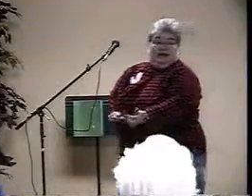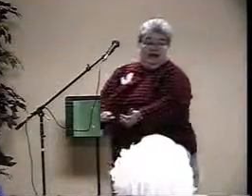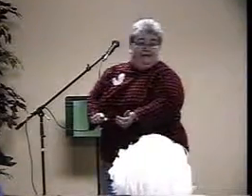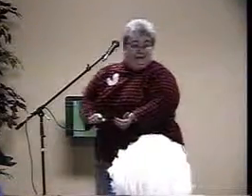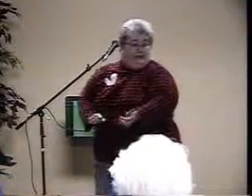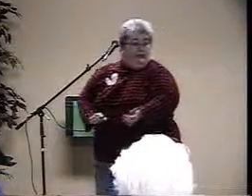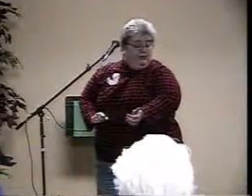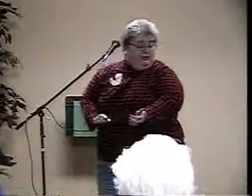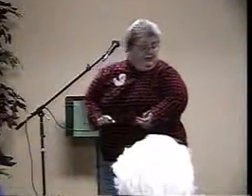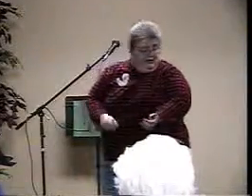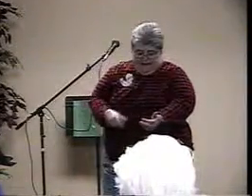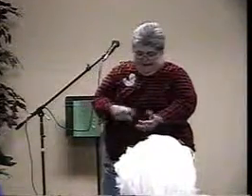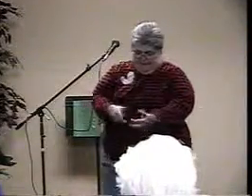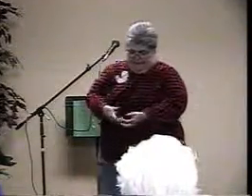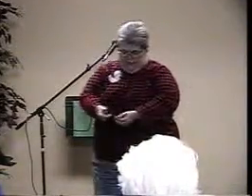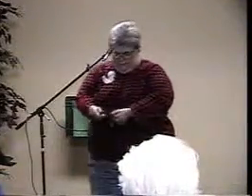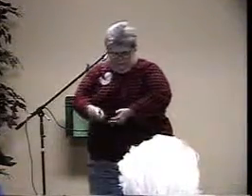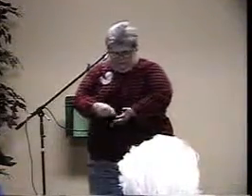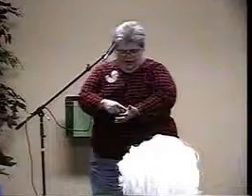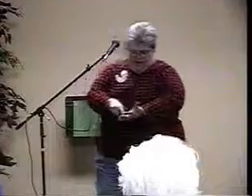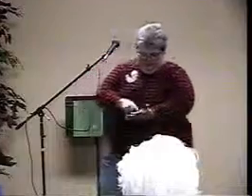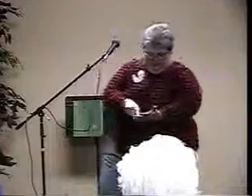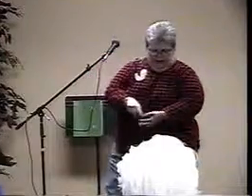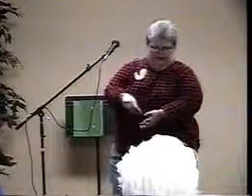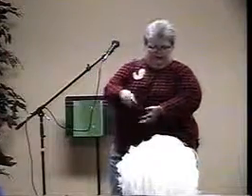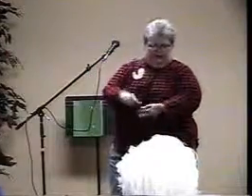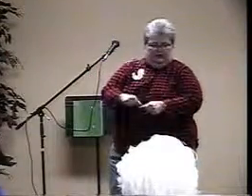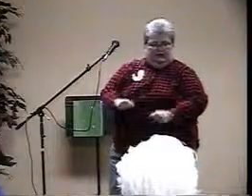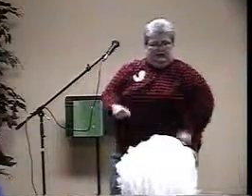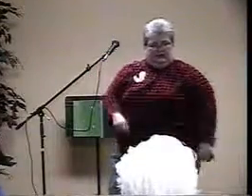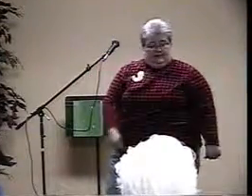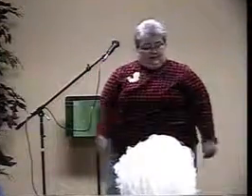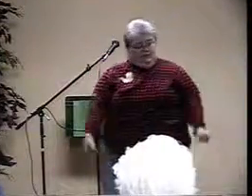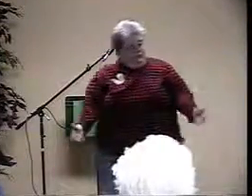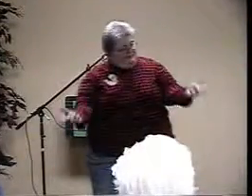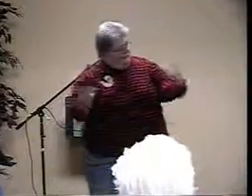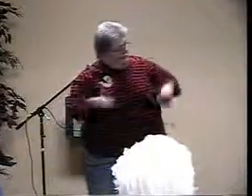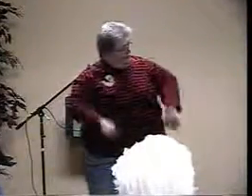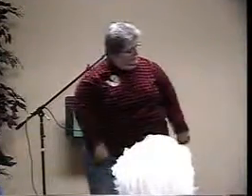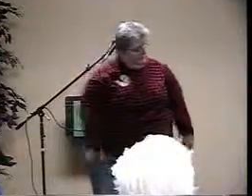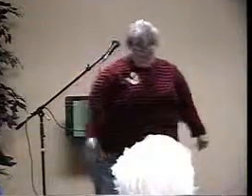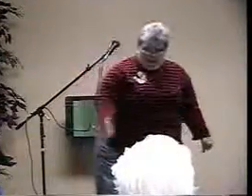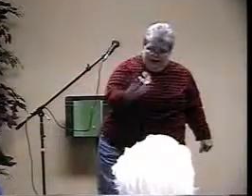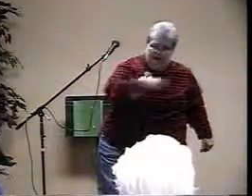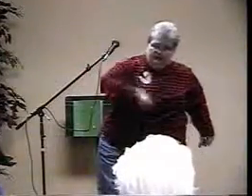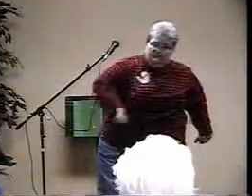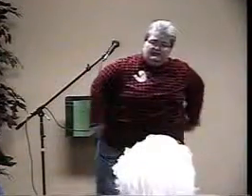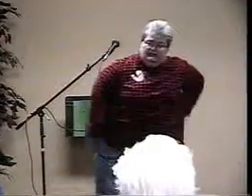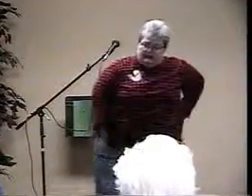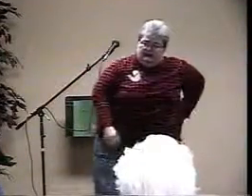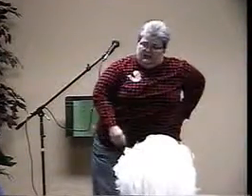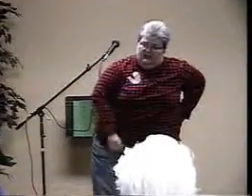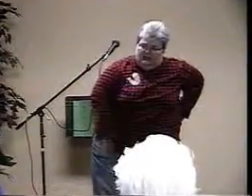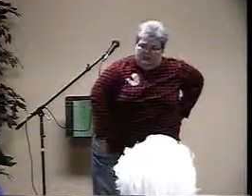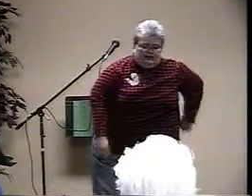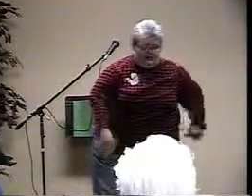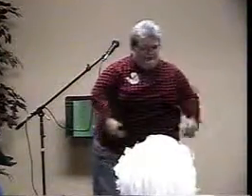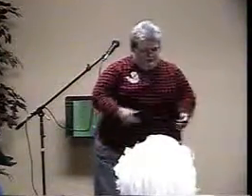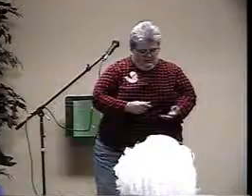he'd ever dealt with. And he said, oh, yeah, well, here it is. And Po' Boy said, well, how much is it that you think I owe you?